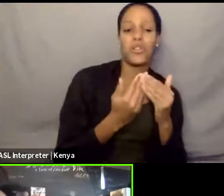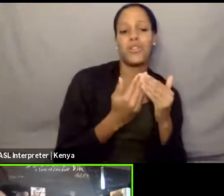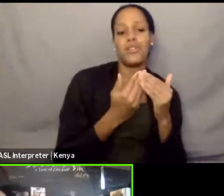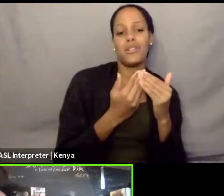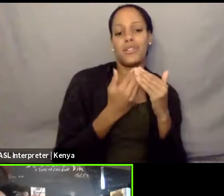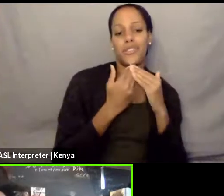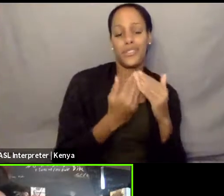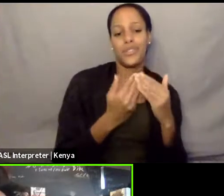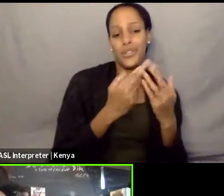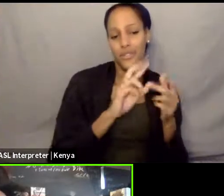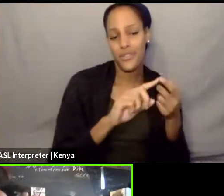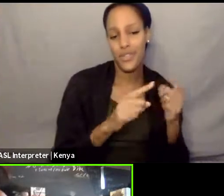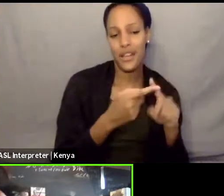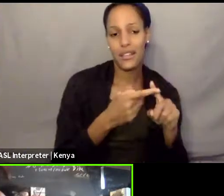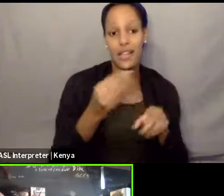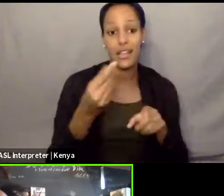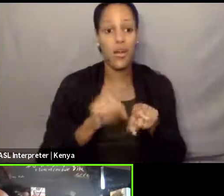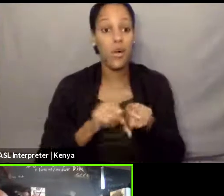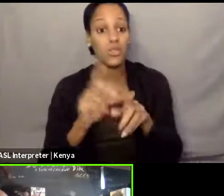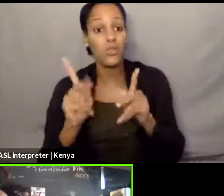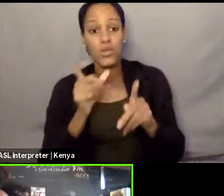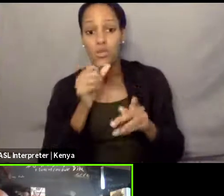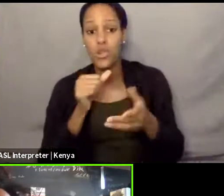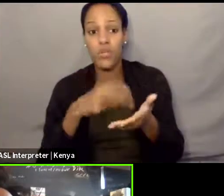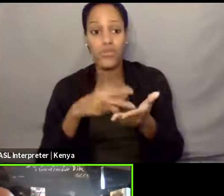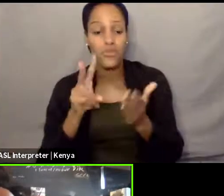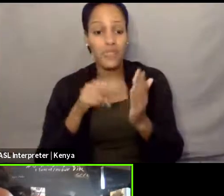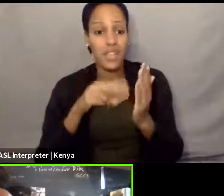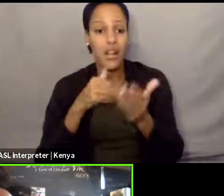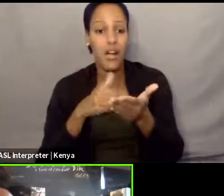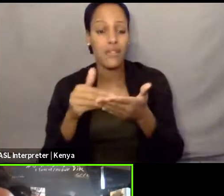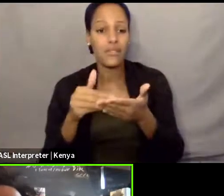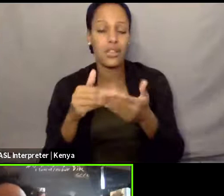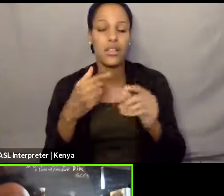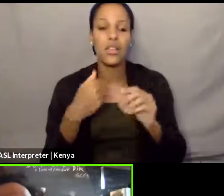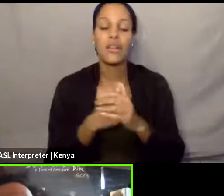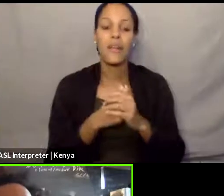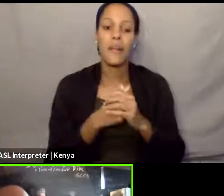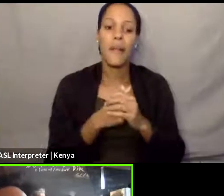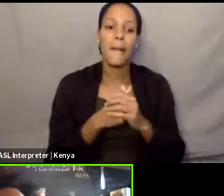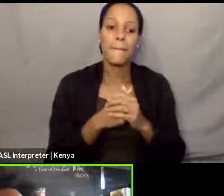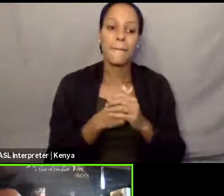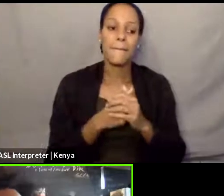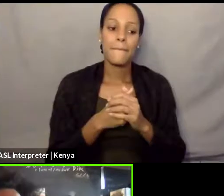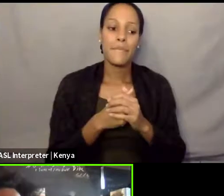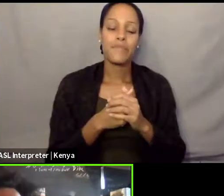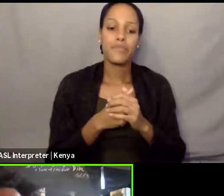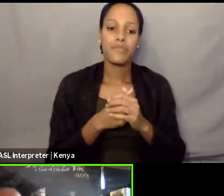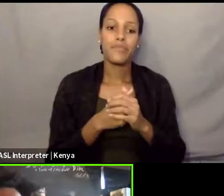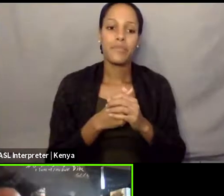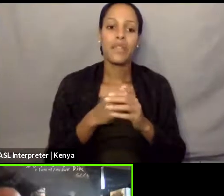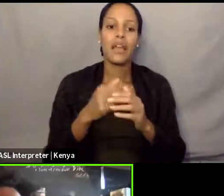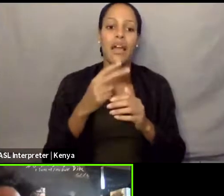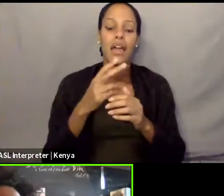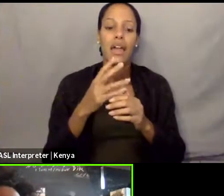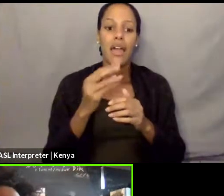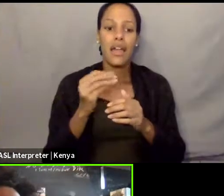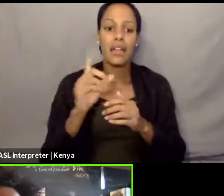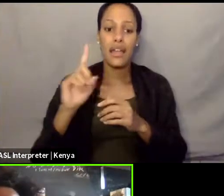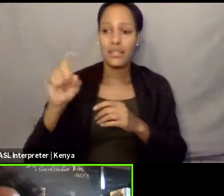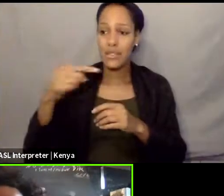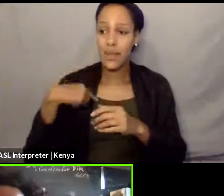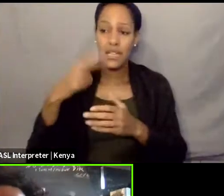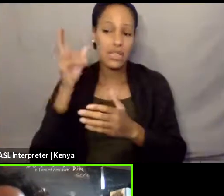like maybe aren't like regular readers who will read stuff, or at a reading, I can kind of listen to how a reading can be